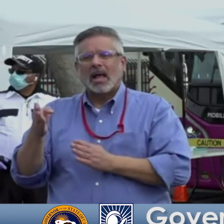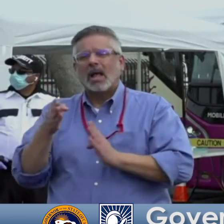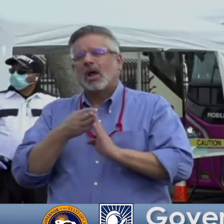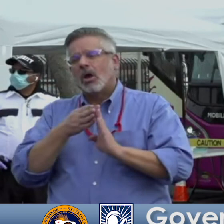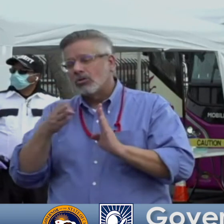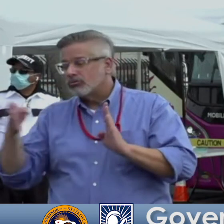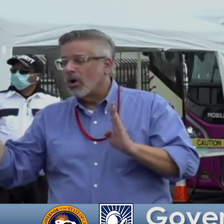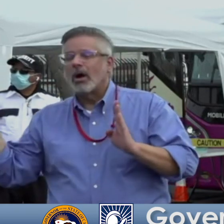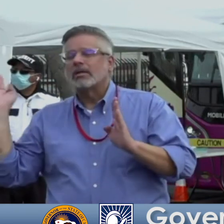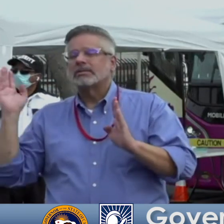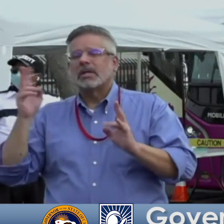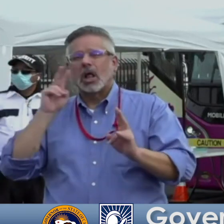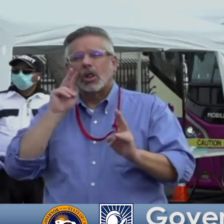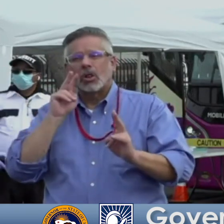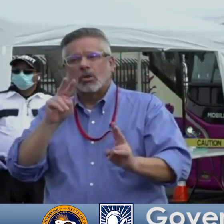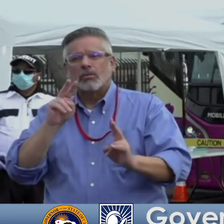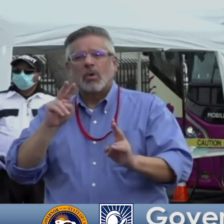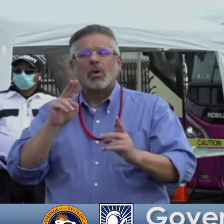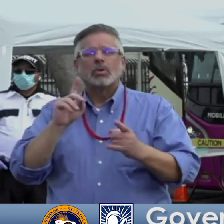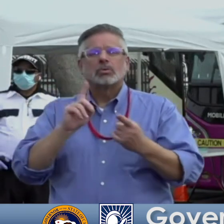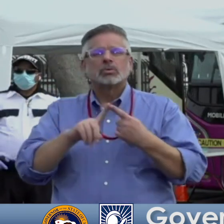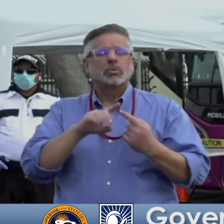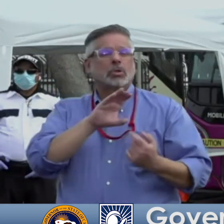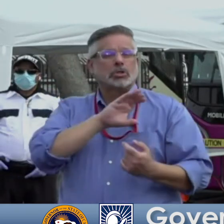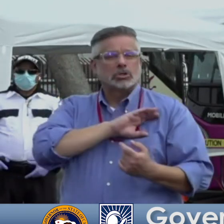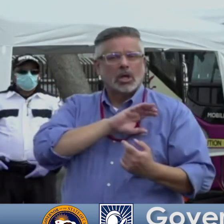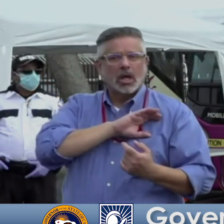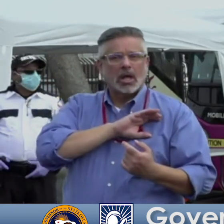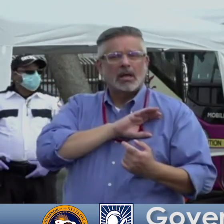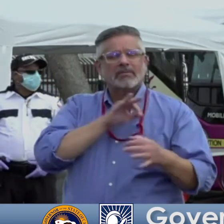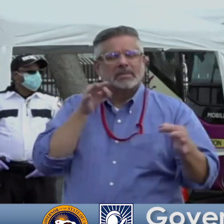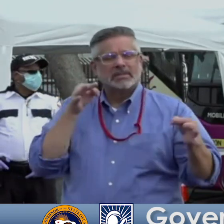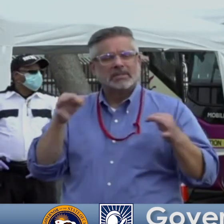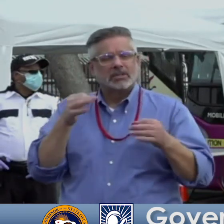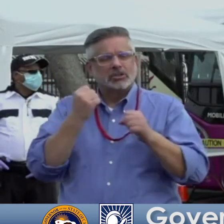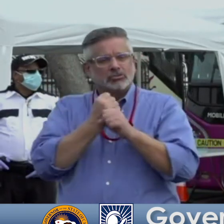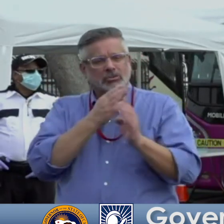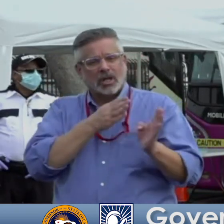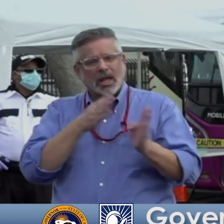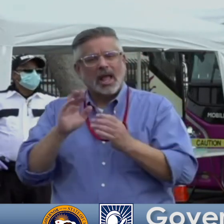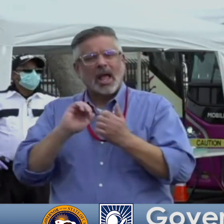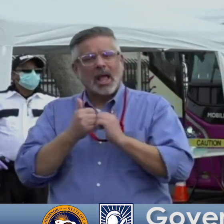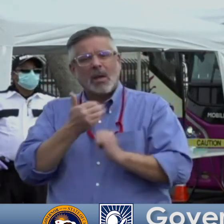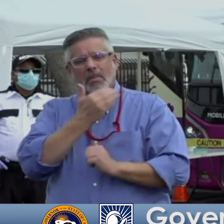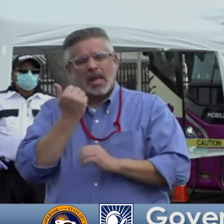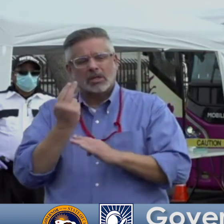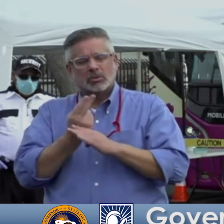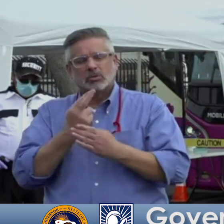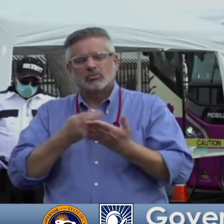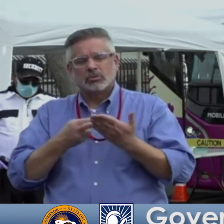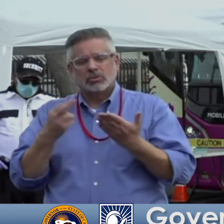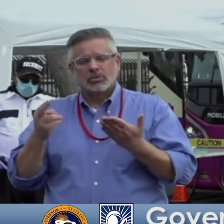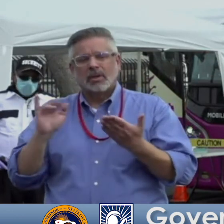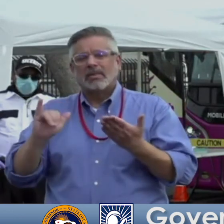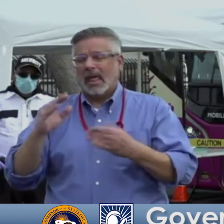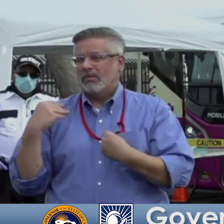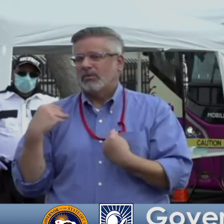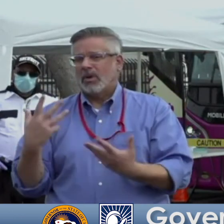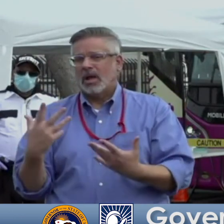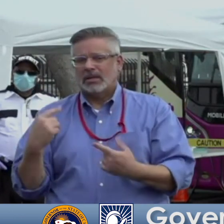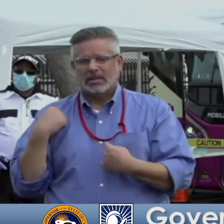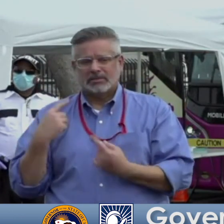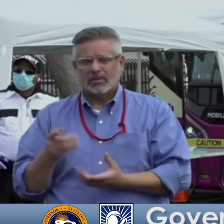the spectrum, and I look forward to the sheriff's detailed strategy on how best to use the resources that he's been provided as